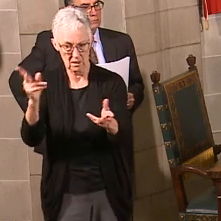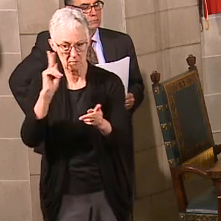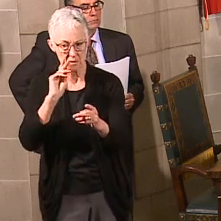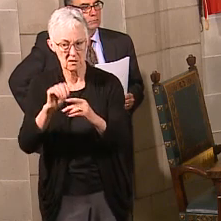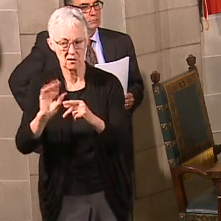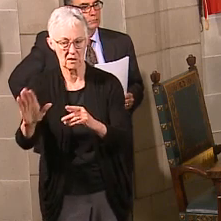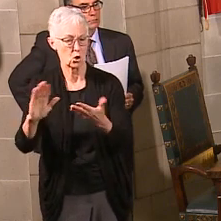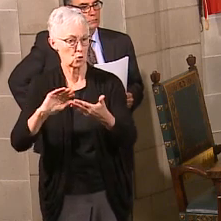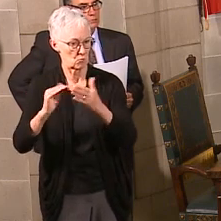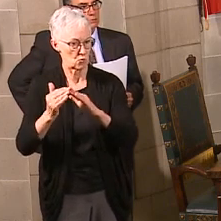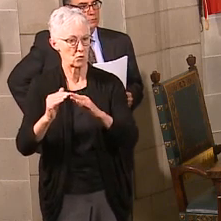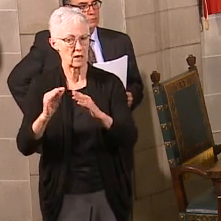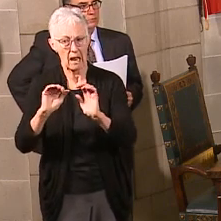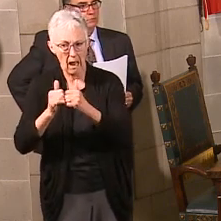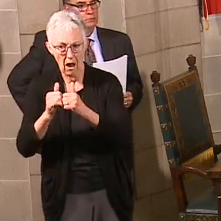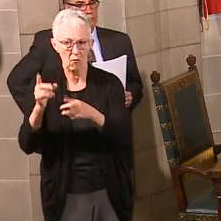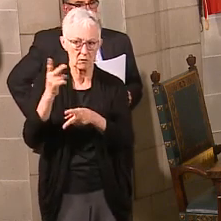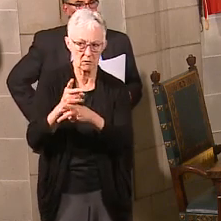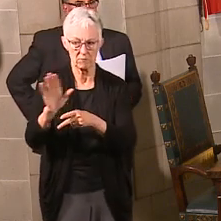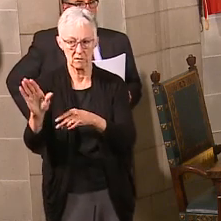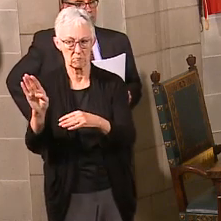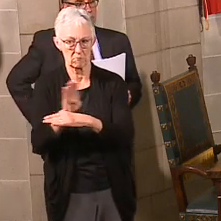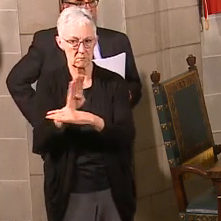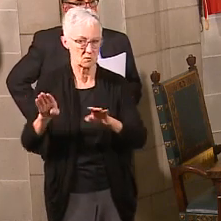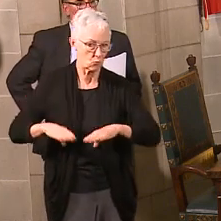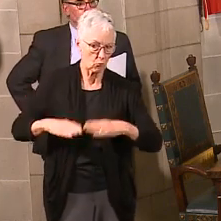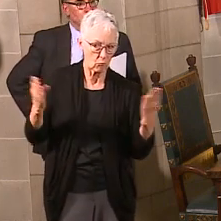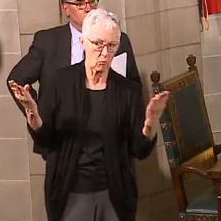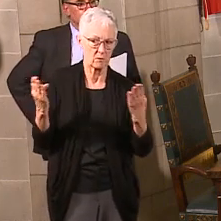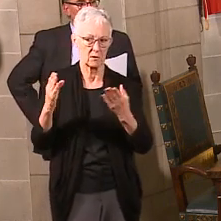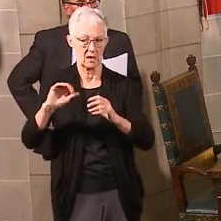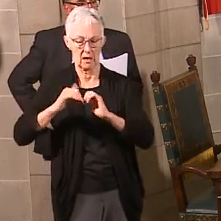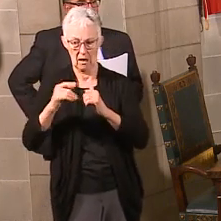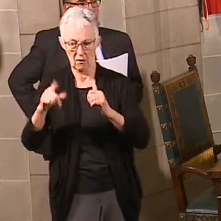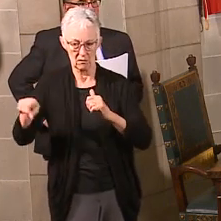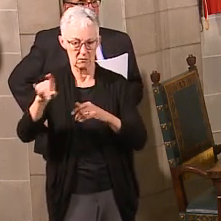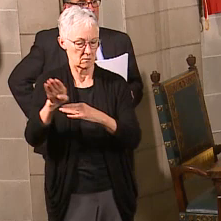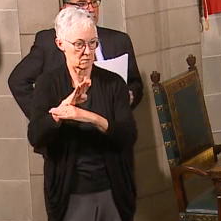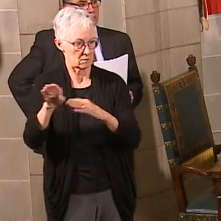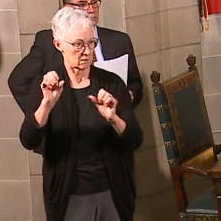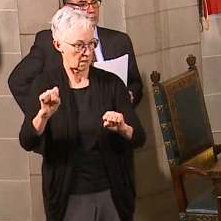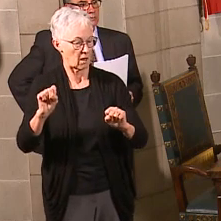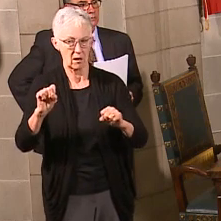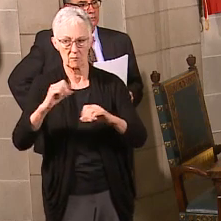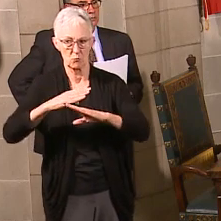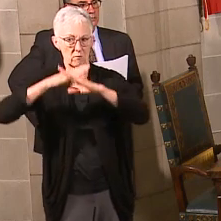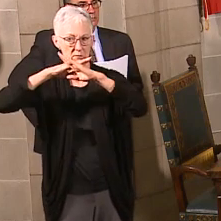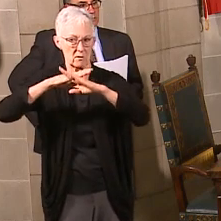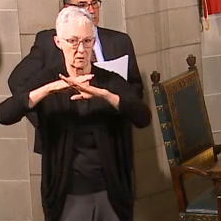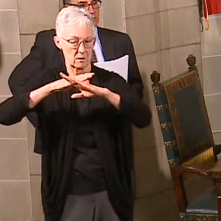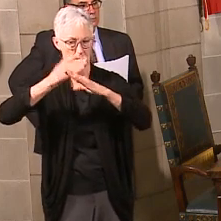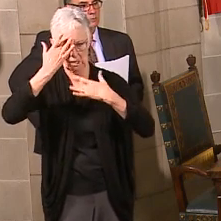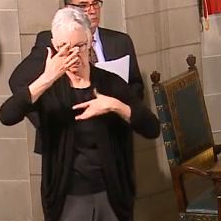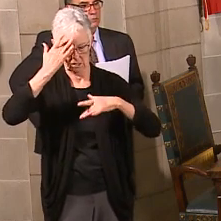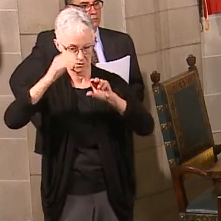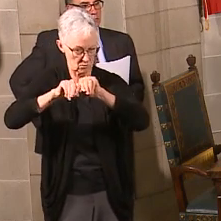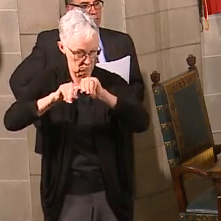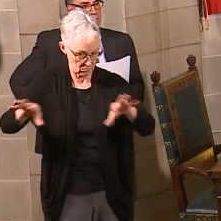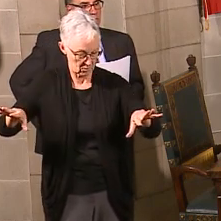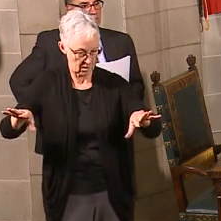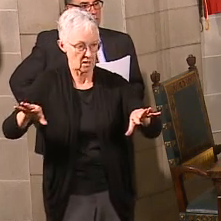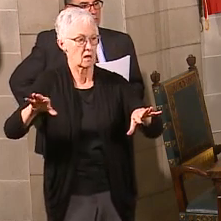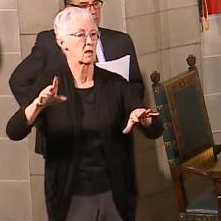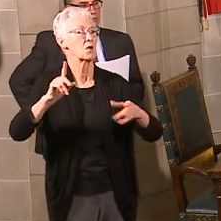them with regard to how we address this to make sure that we can do this in a way that does not overwhelm the healthcare system. That is our